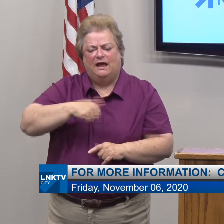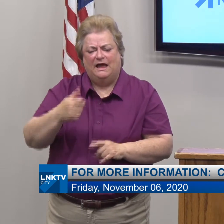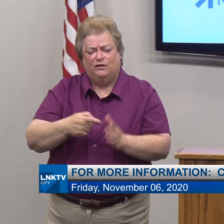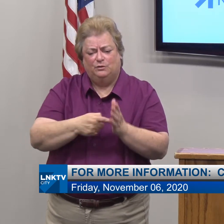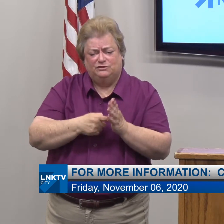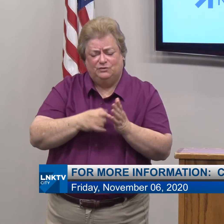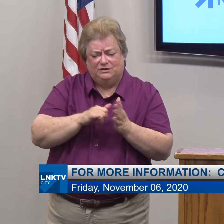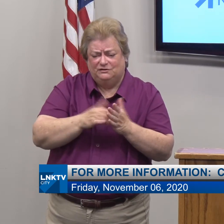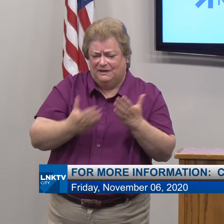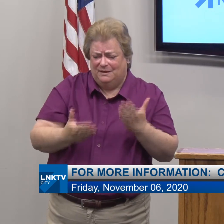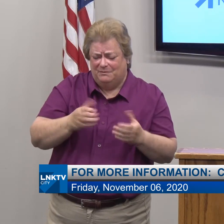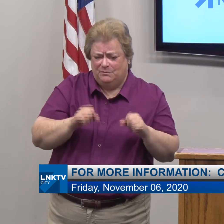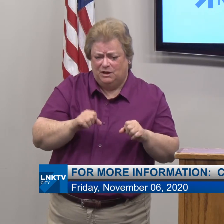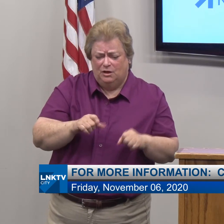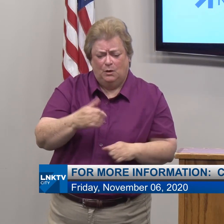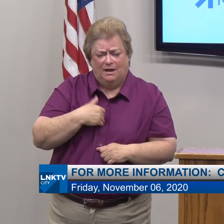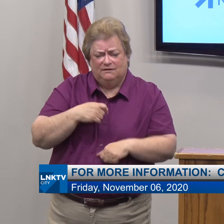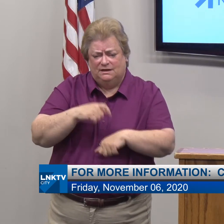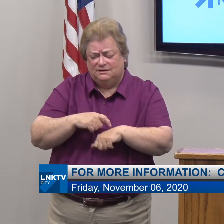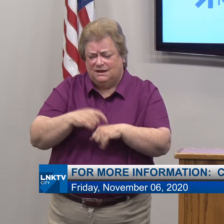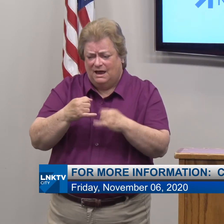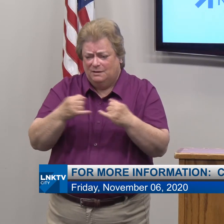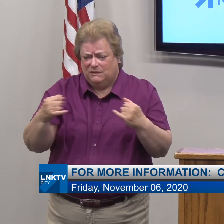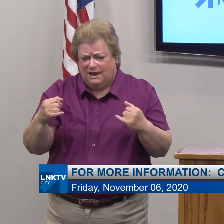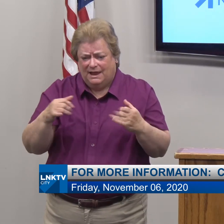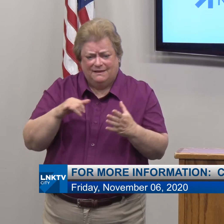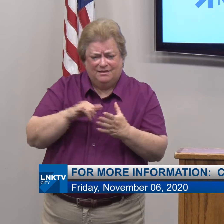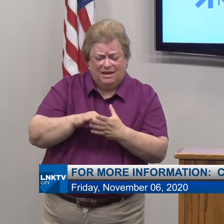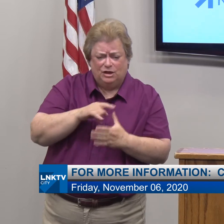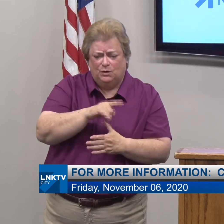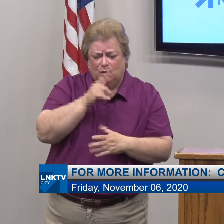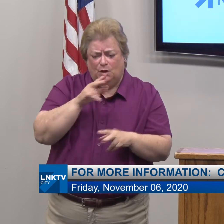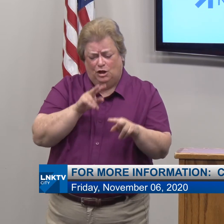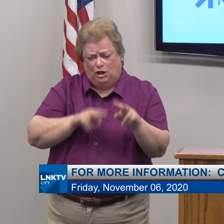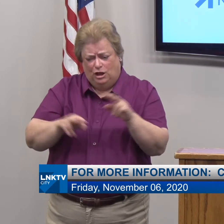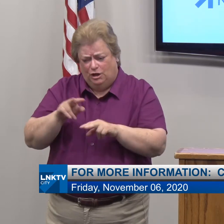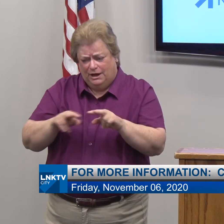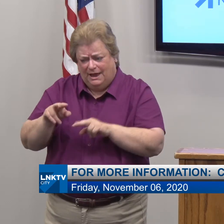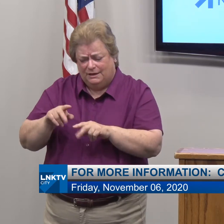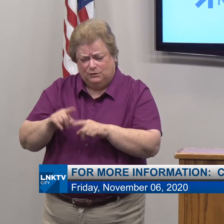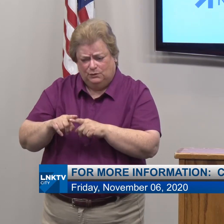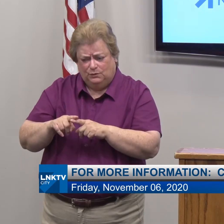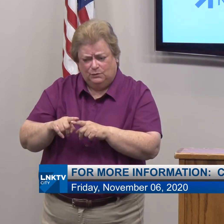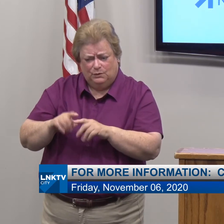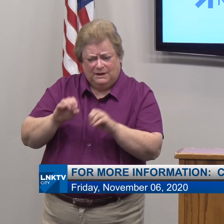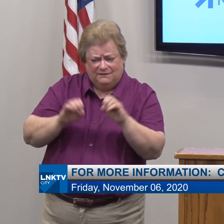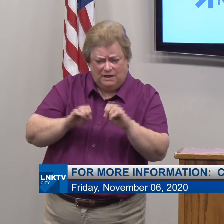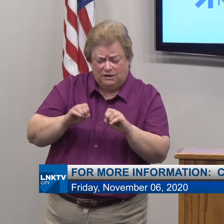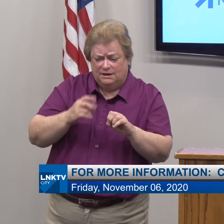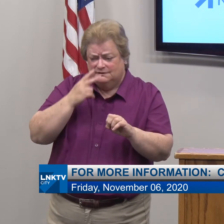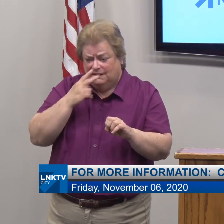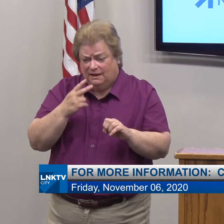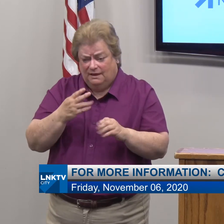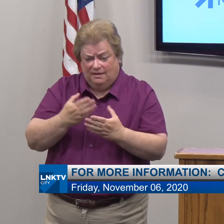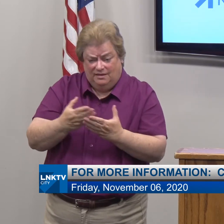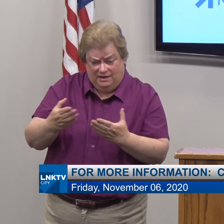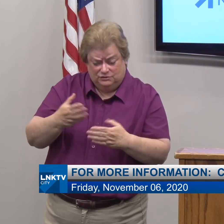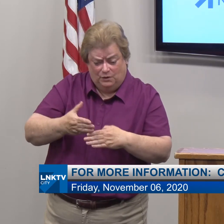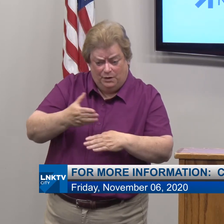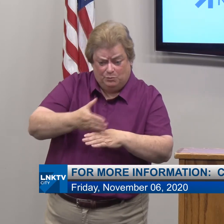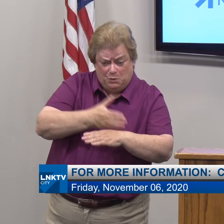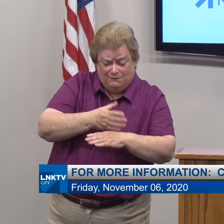a timeline that you guys have in place that you're going to look at to evaluate if things are improving enough or if they're going in the